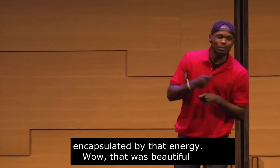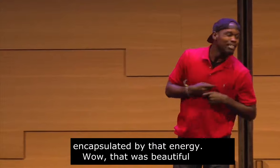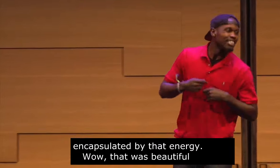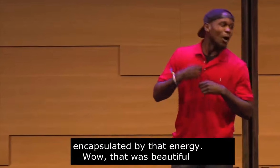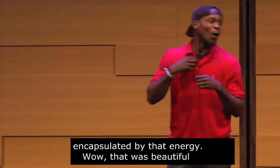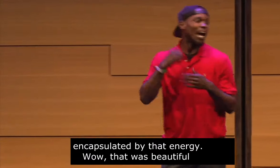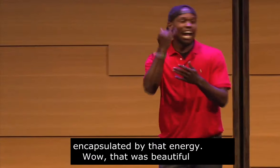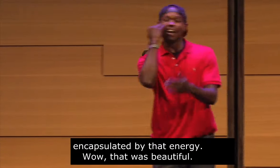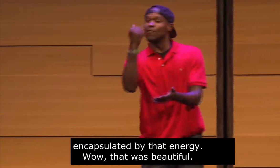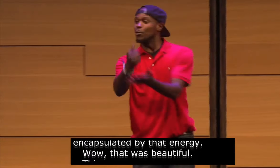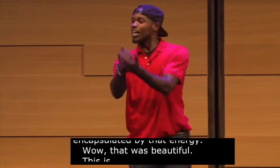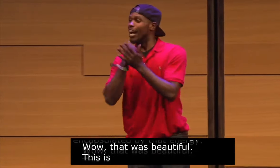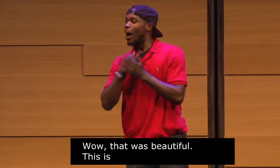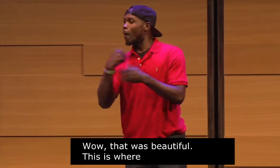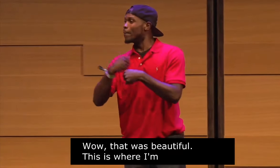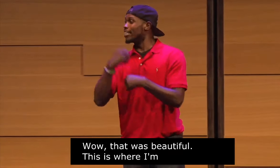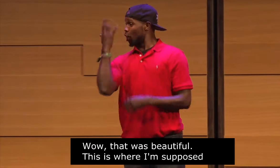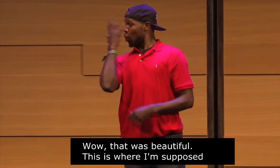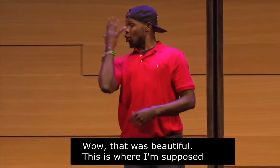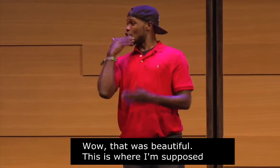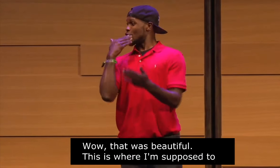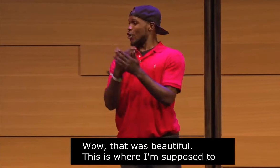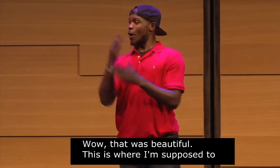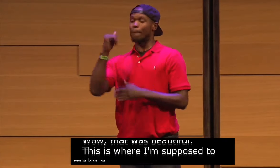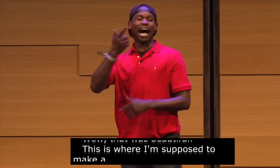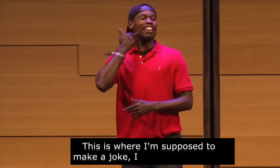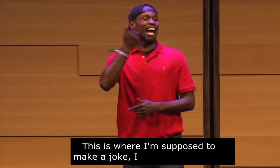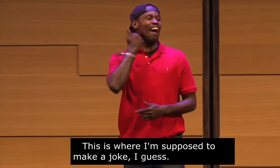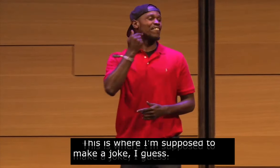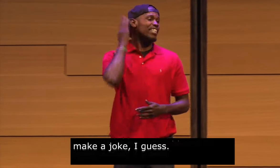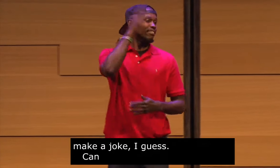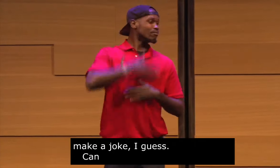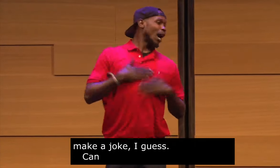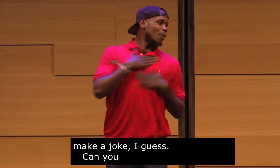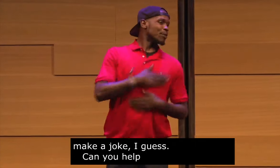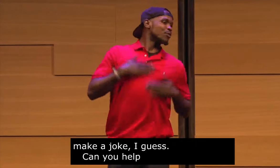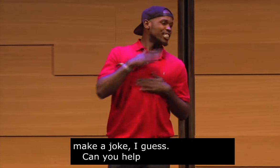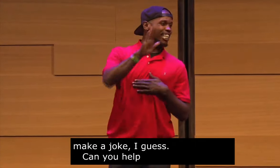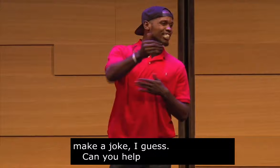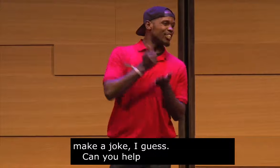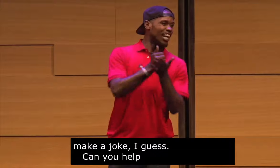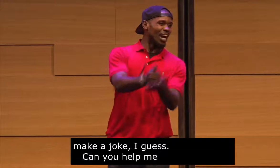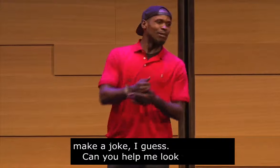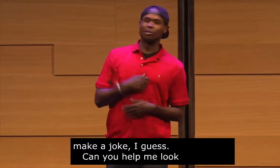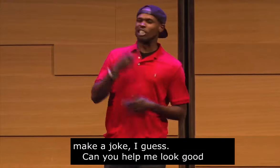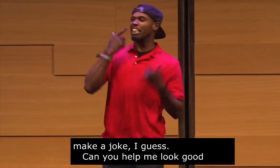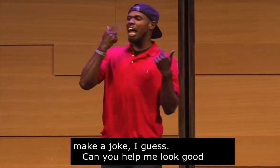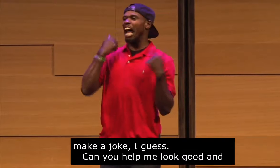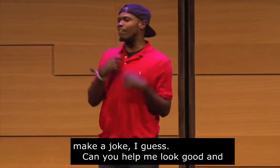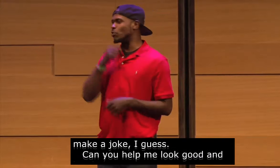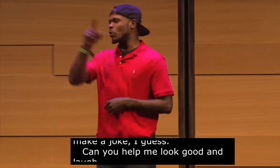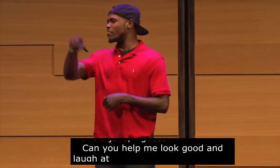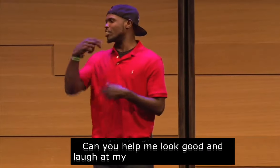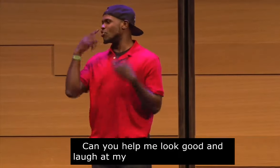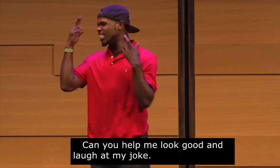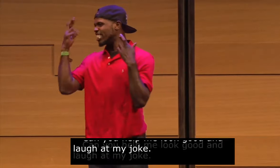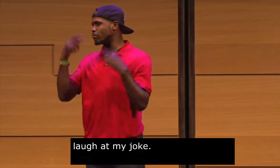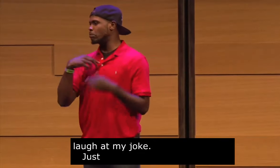This is where I'm supposed to make a joke, I guess. Can y'all help me look good and laugh at my joke? Just laugh. You don't